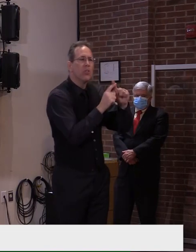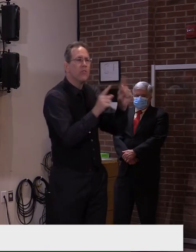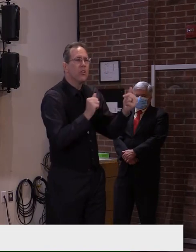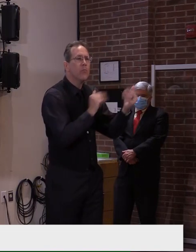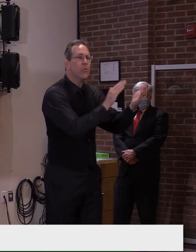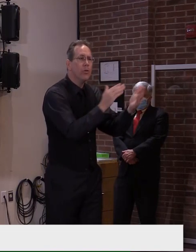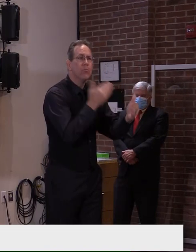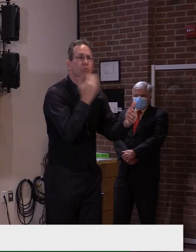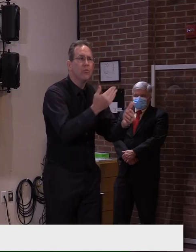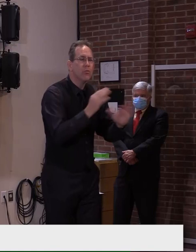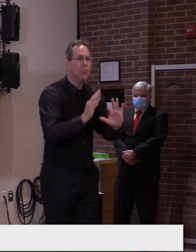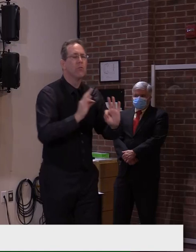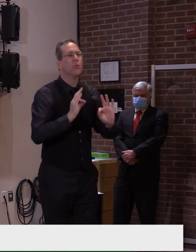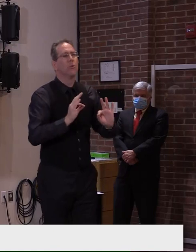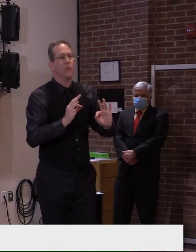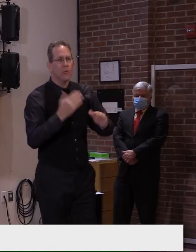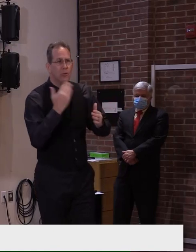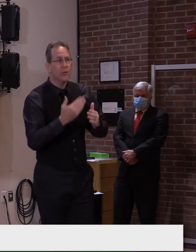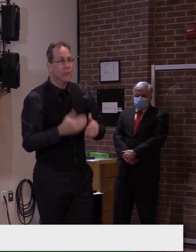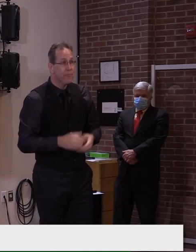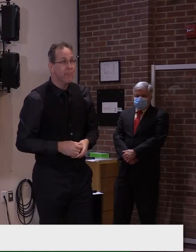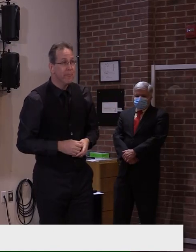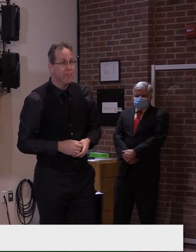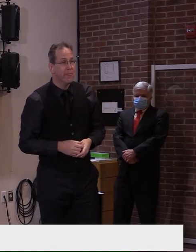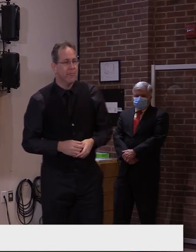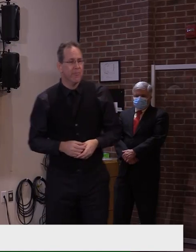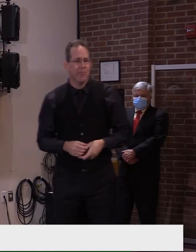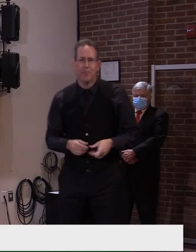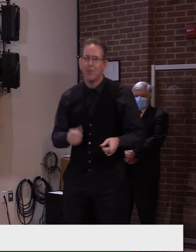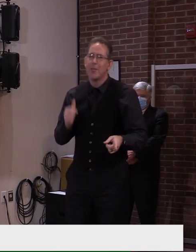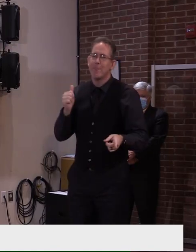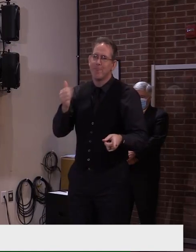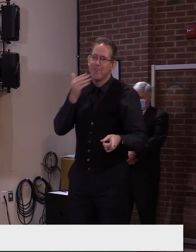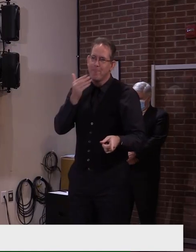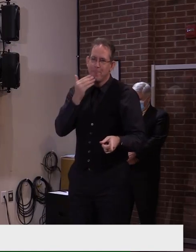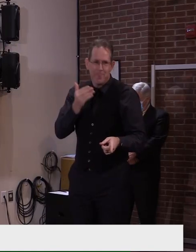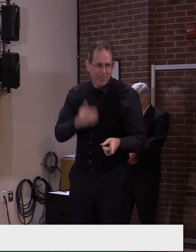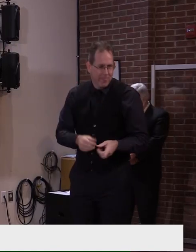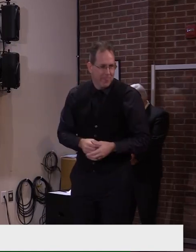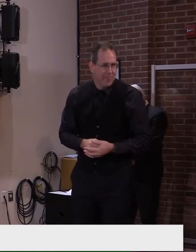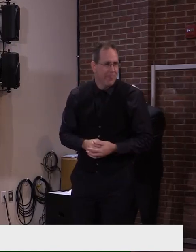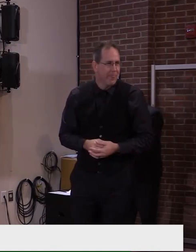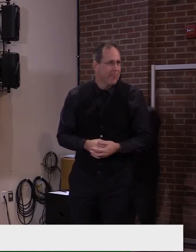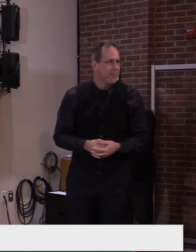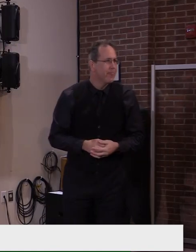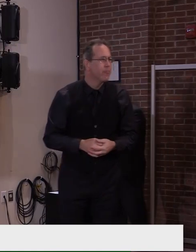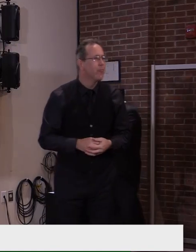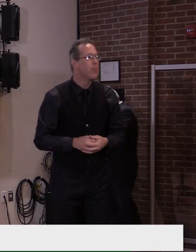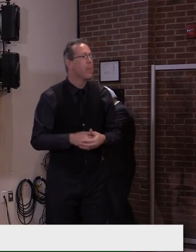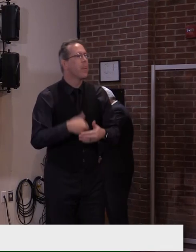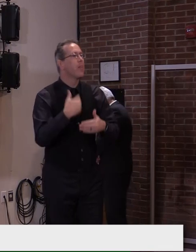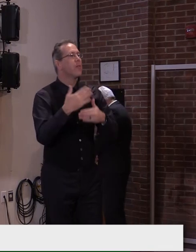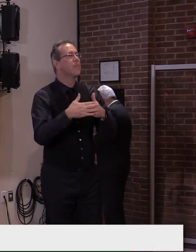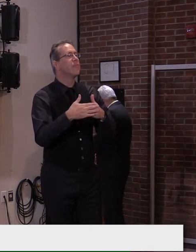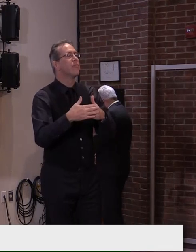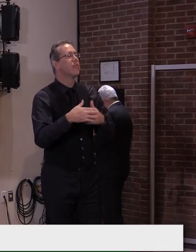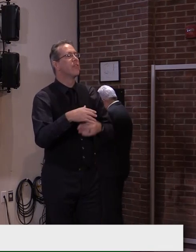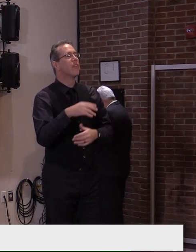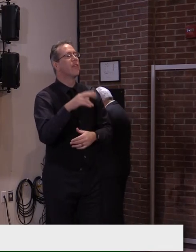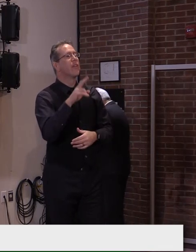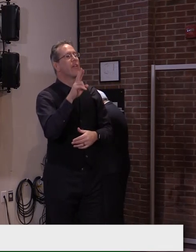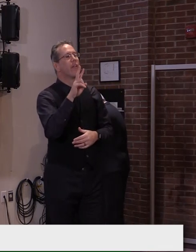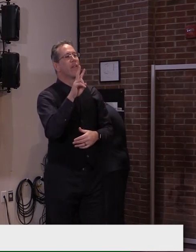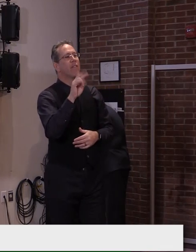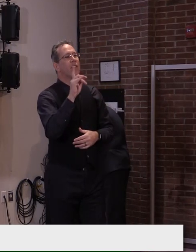Thank you again. Thank you. You bet. Lisa Loomis, The Valley Reporter. Good